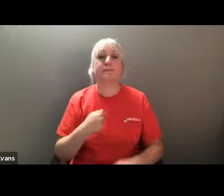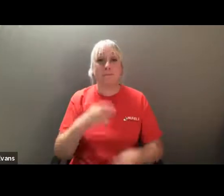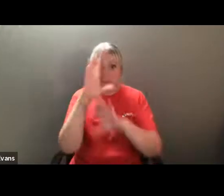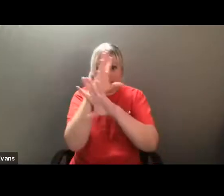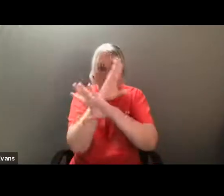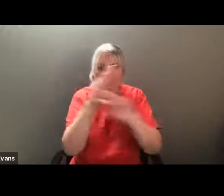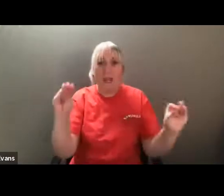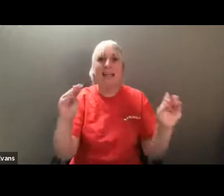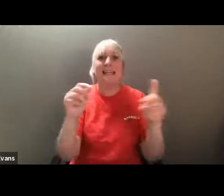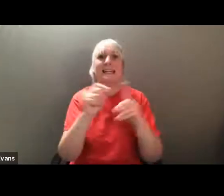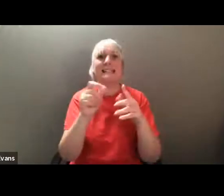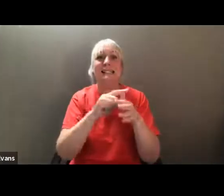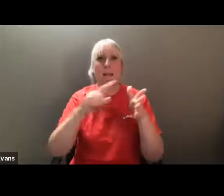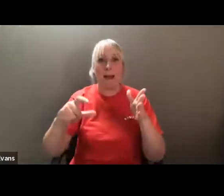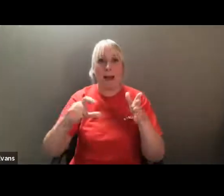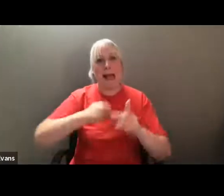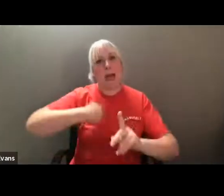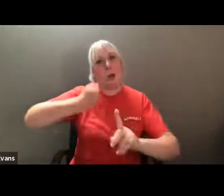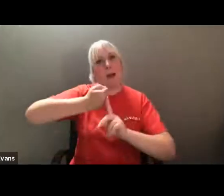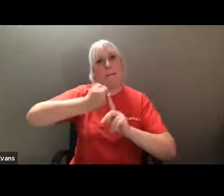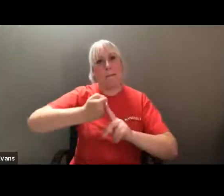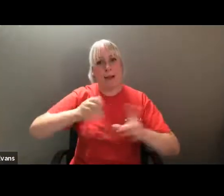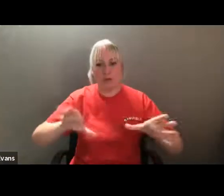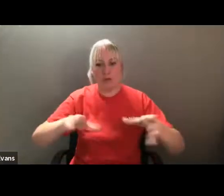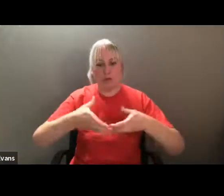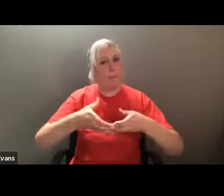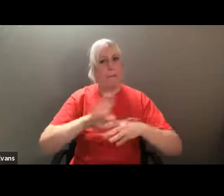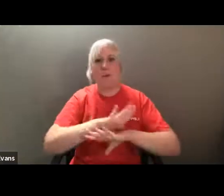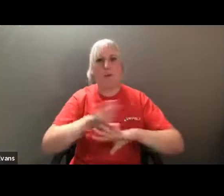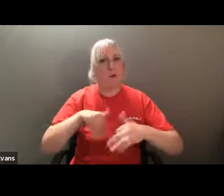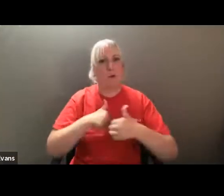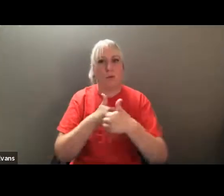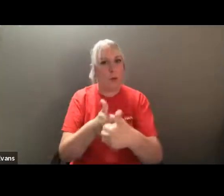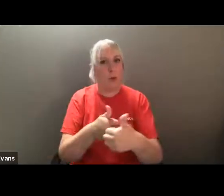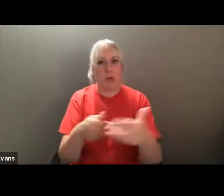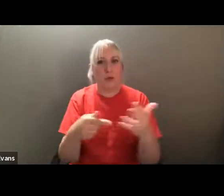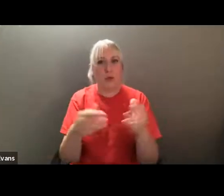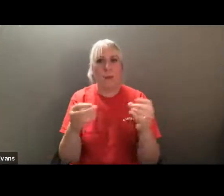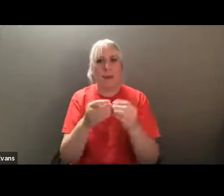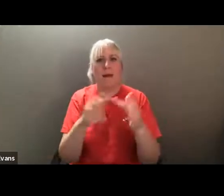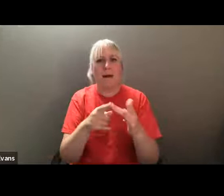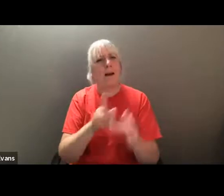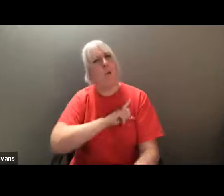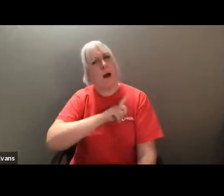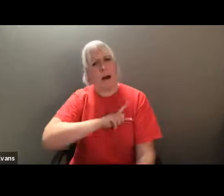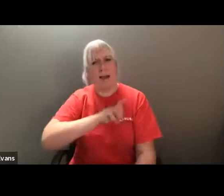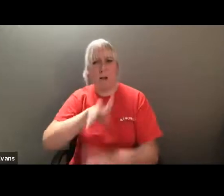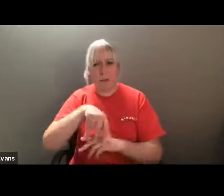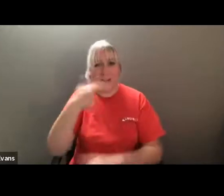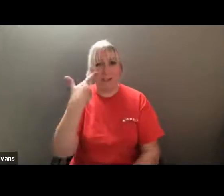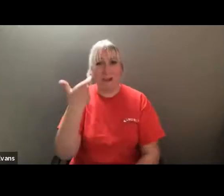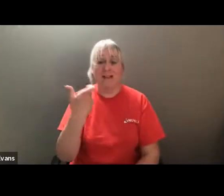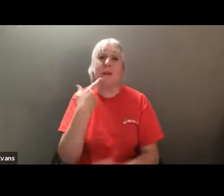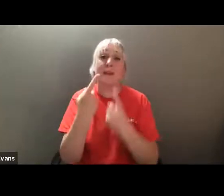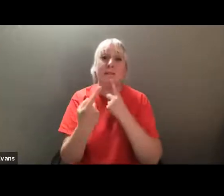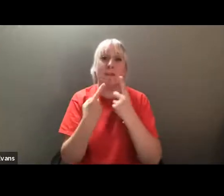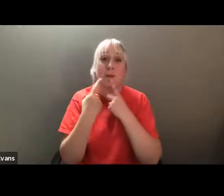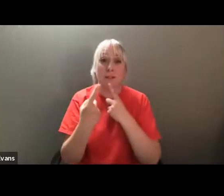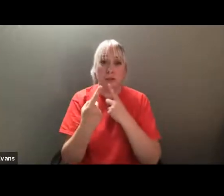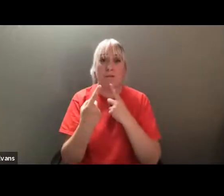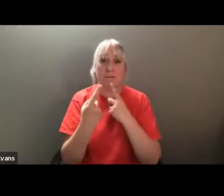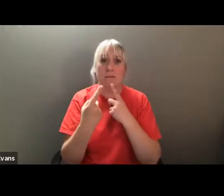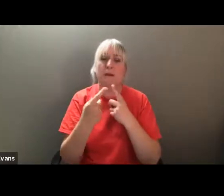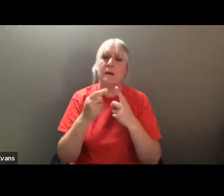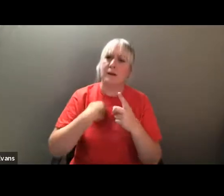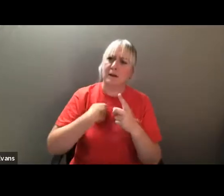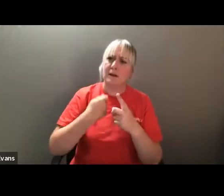support, and anyone interested in our views can find them online on the DPAC website in a report also called Universal Basic